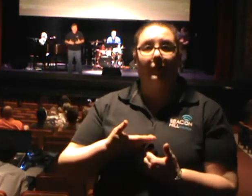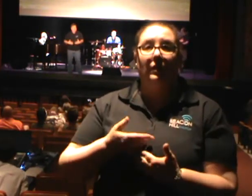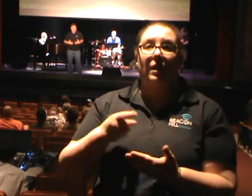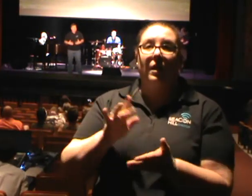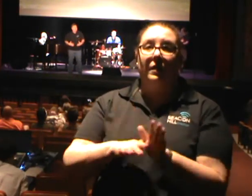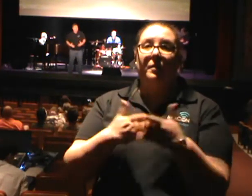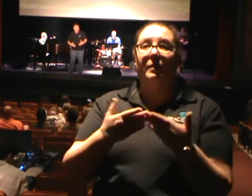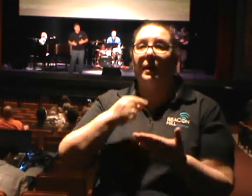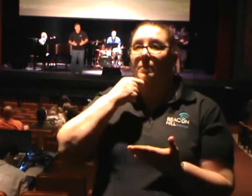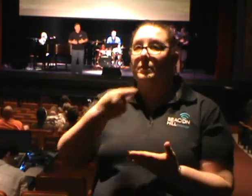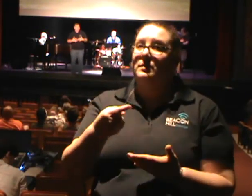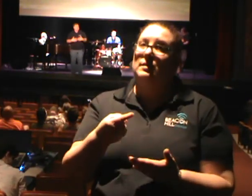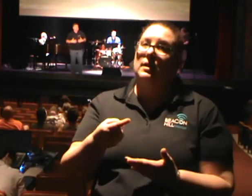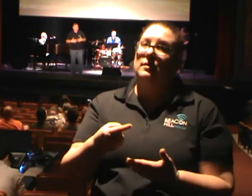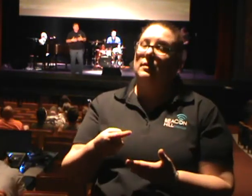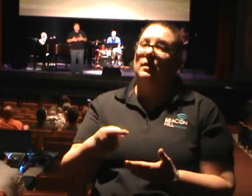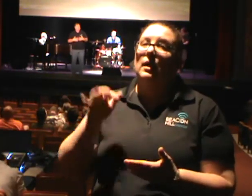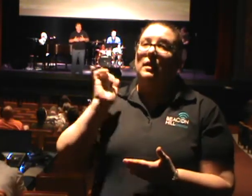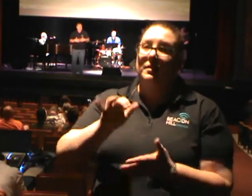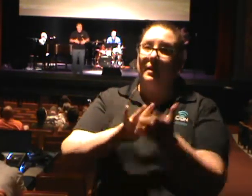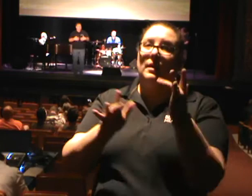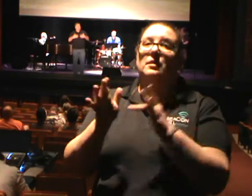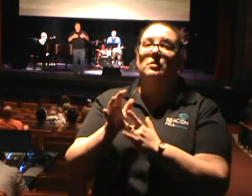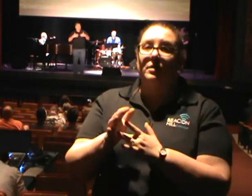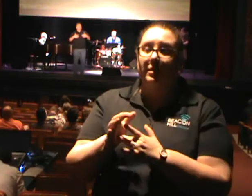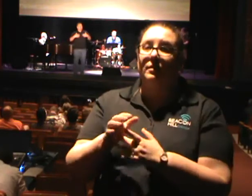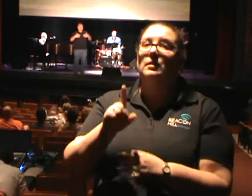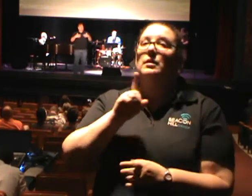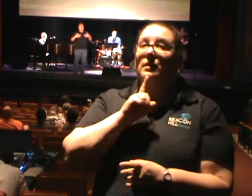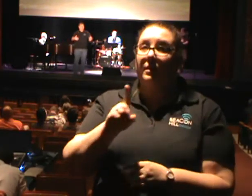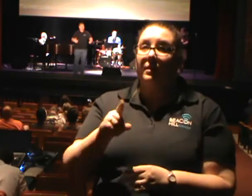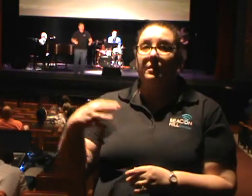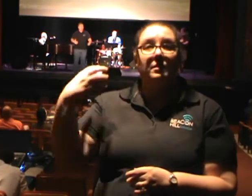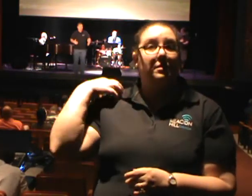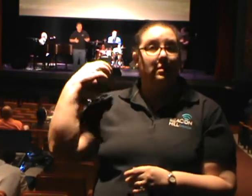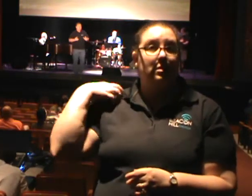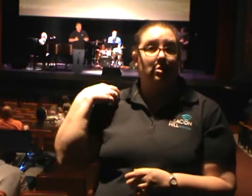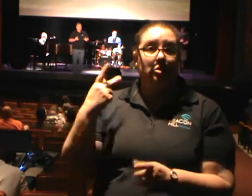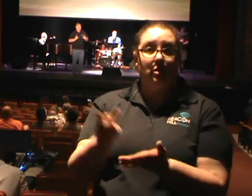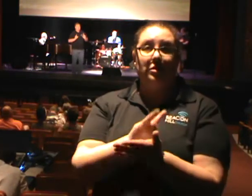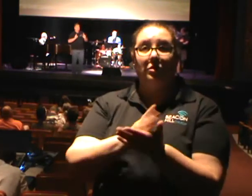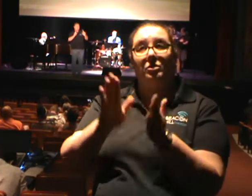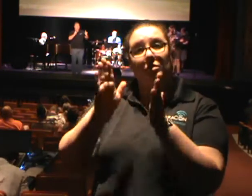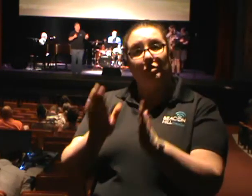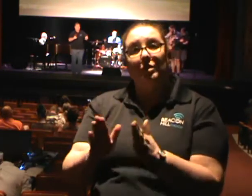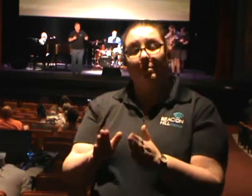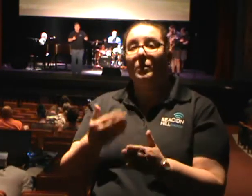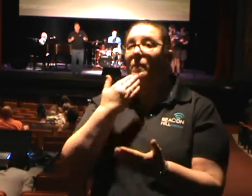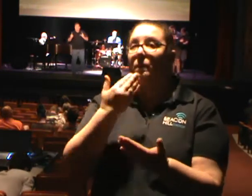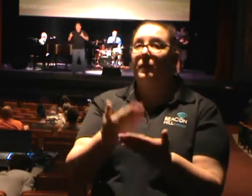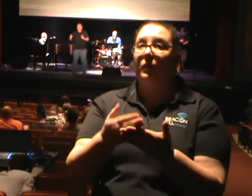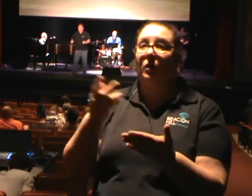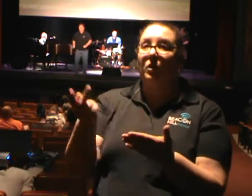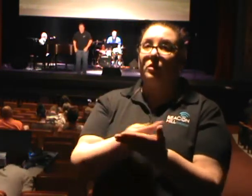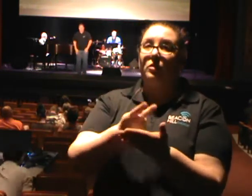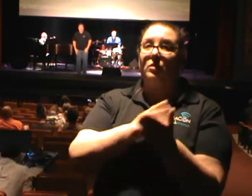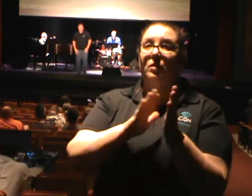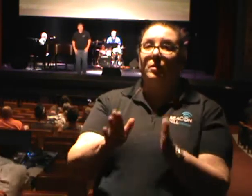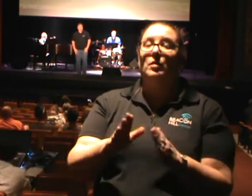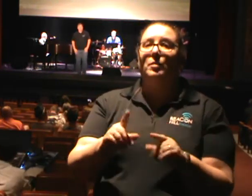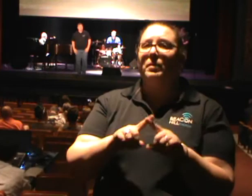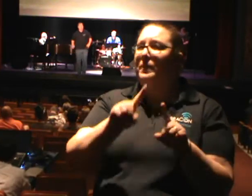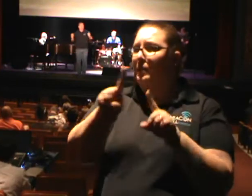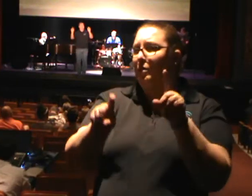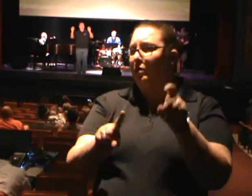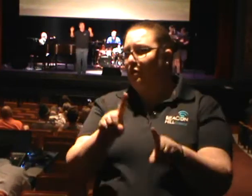Scripture tells us is that Jesus is the chief shepherd. He is the good shepherd. But the question I have